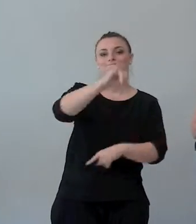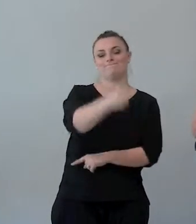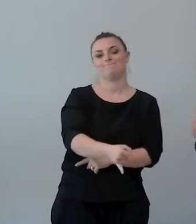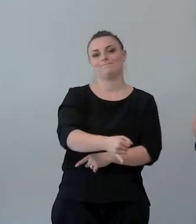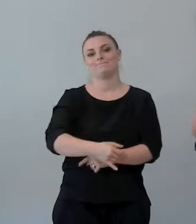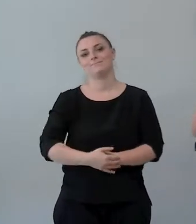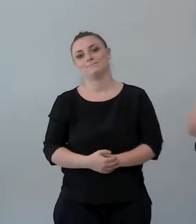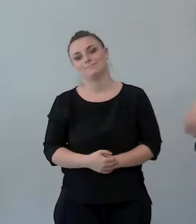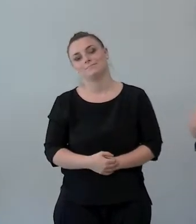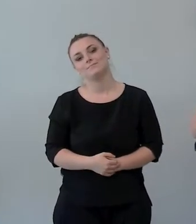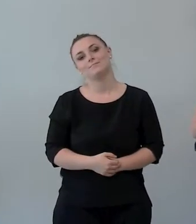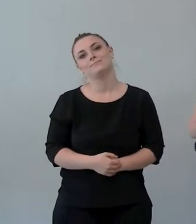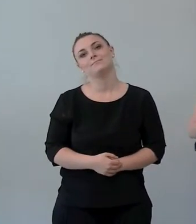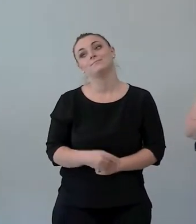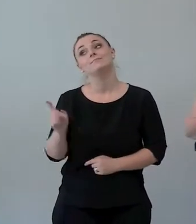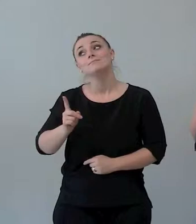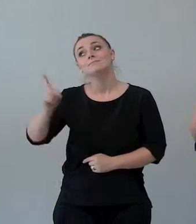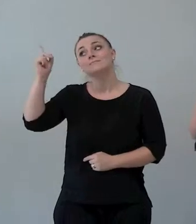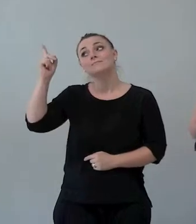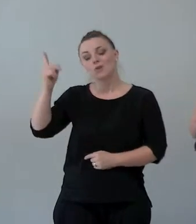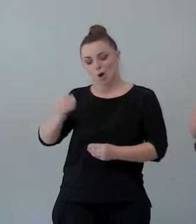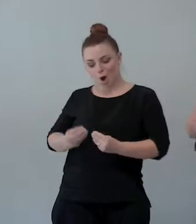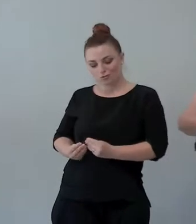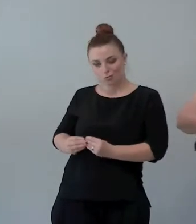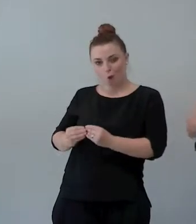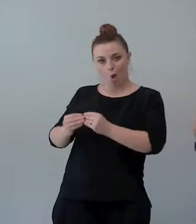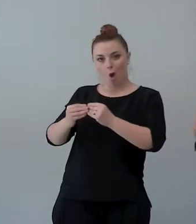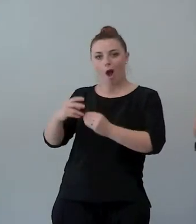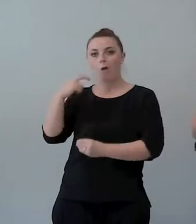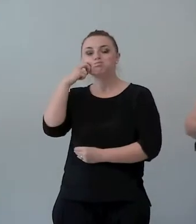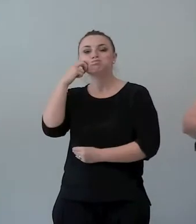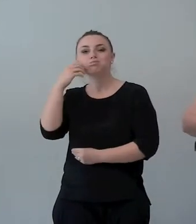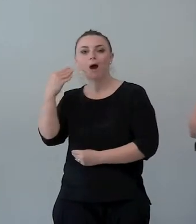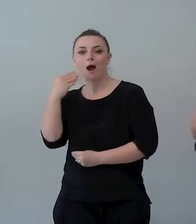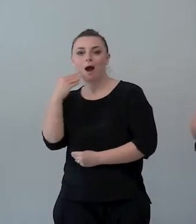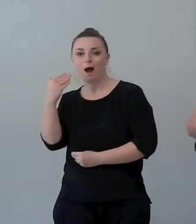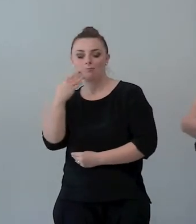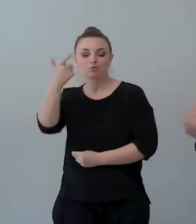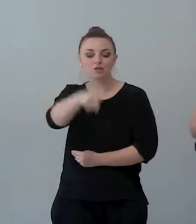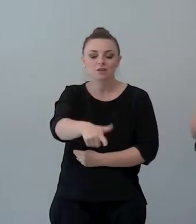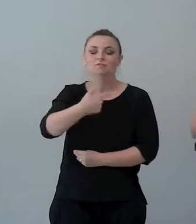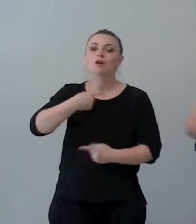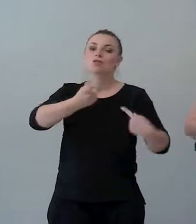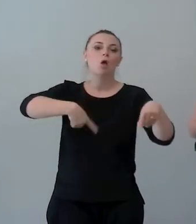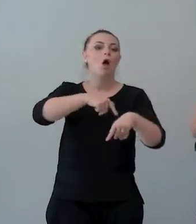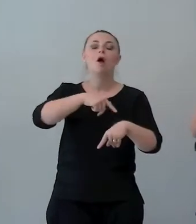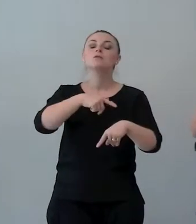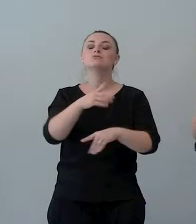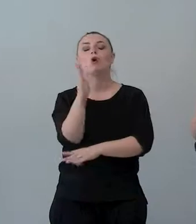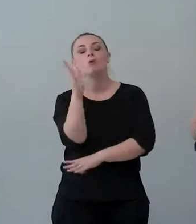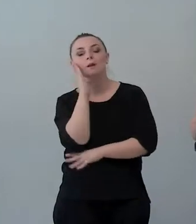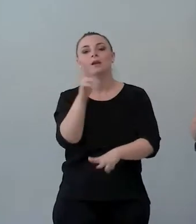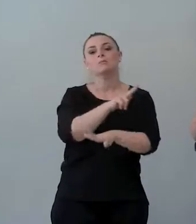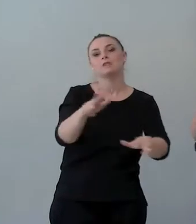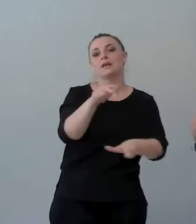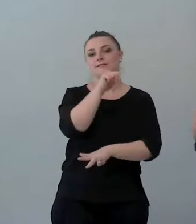do. Dio ci ha creati umani e ci ha creati con la necessità di dormire e riposare.